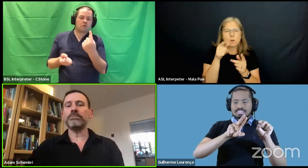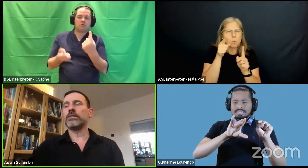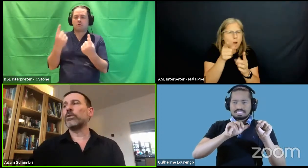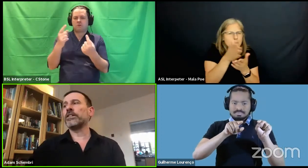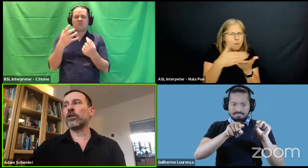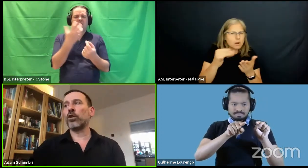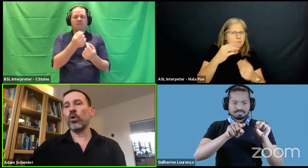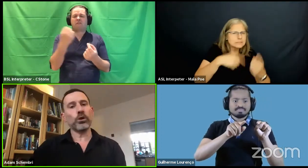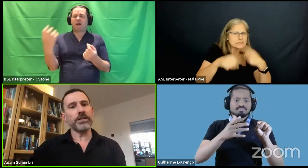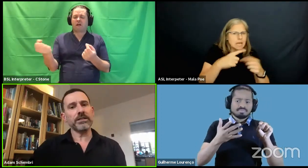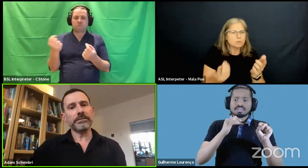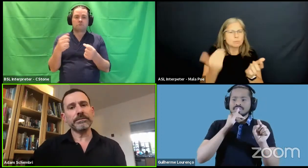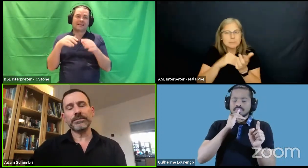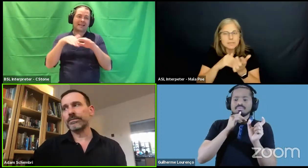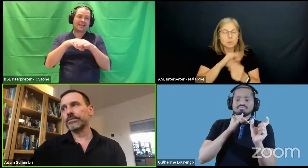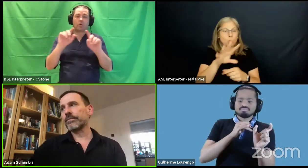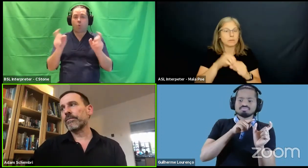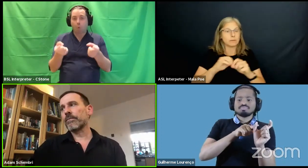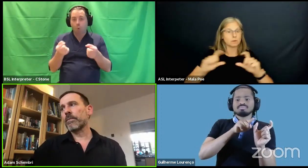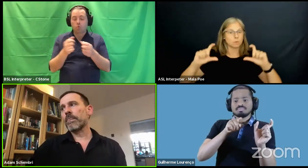example, within a clause?